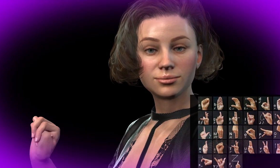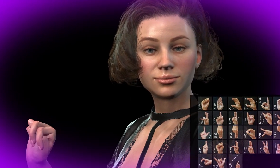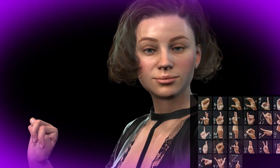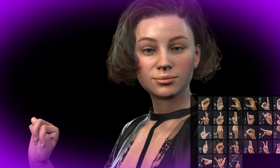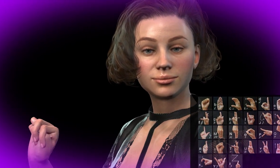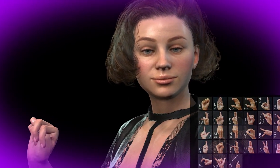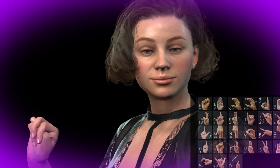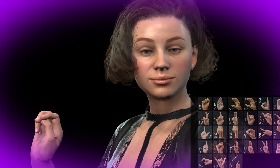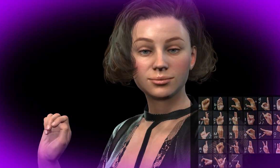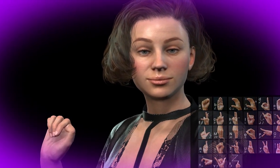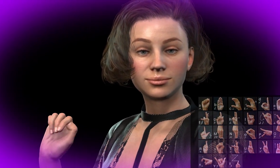goodbye